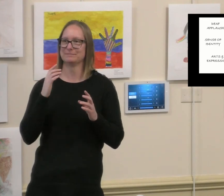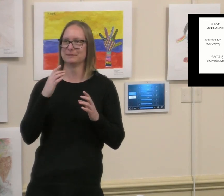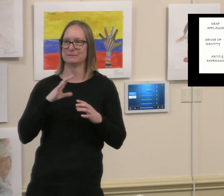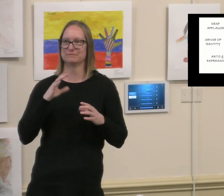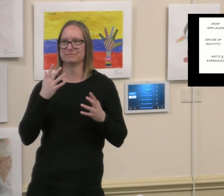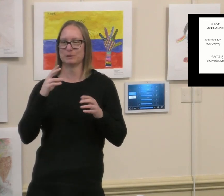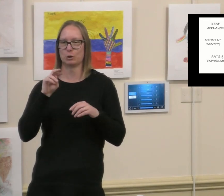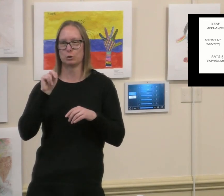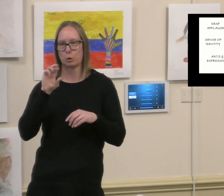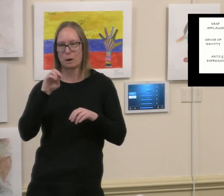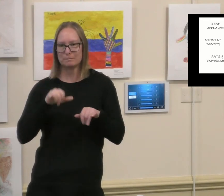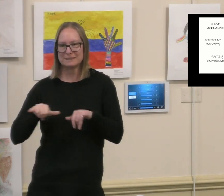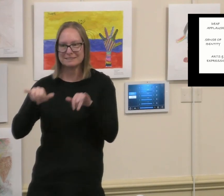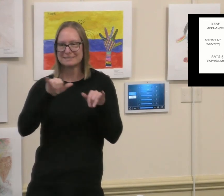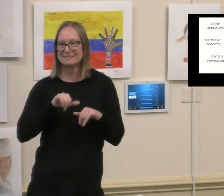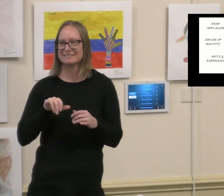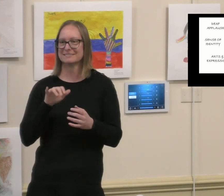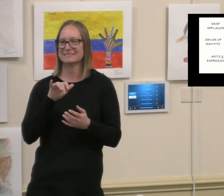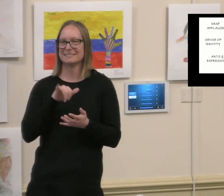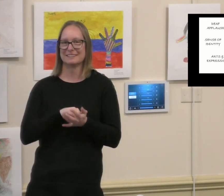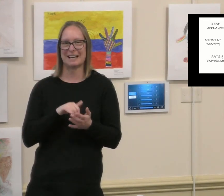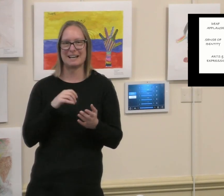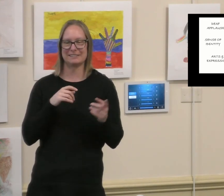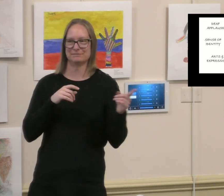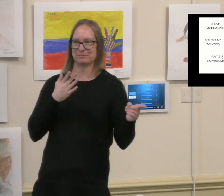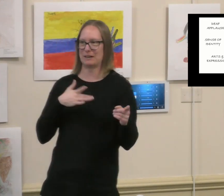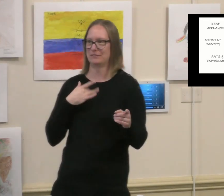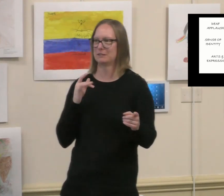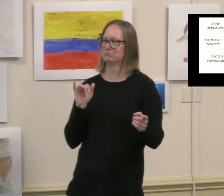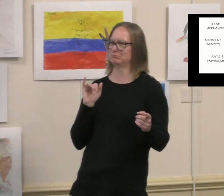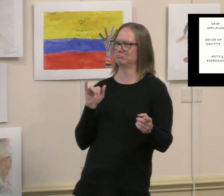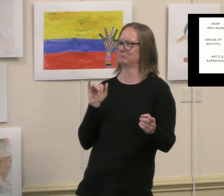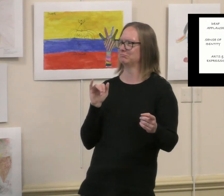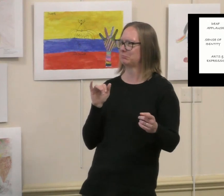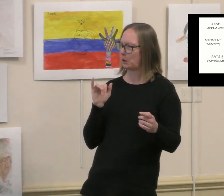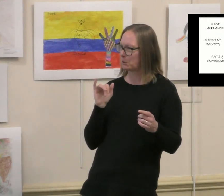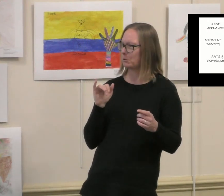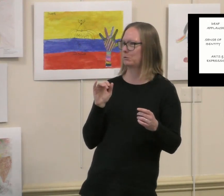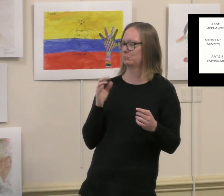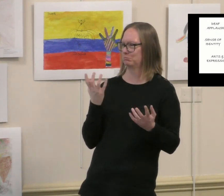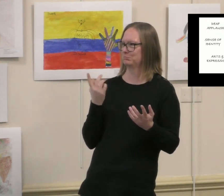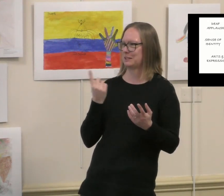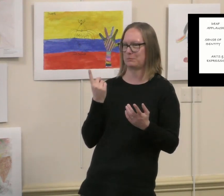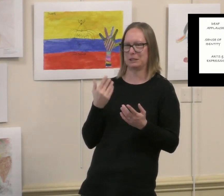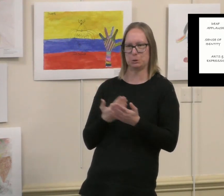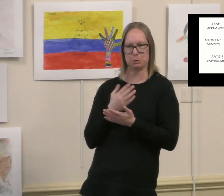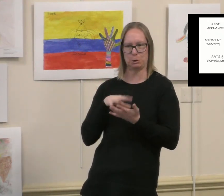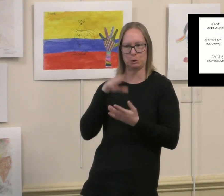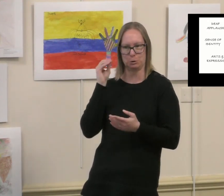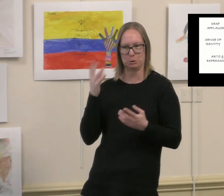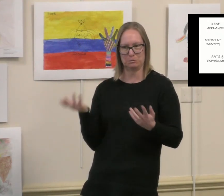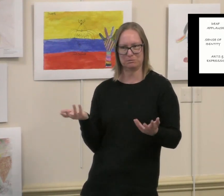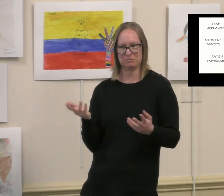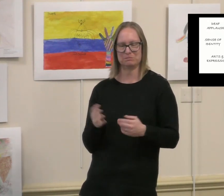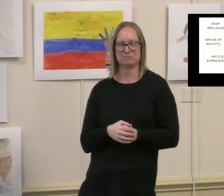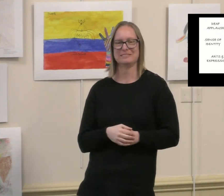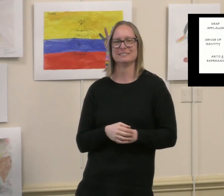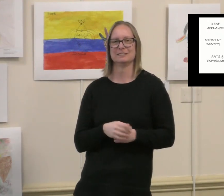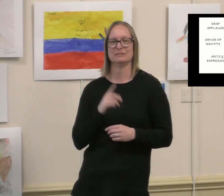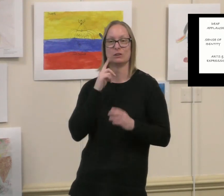cultural nuances, different norms and behavioral standards that belong to deaf culture that somebody outside of the culture might not be